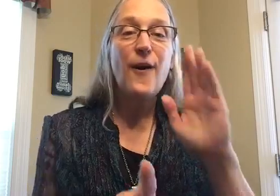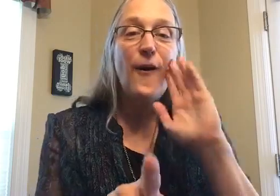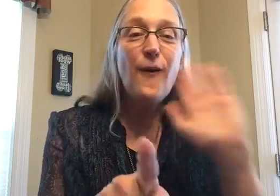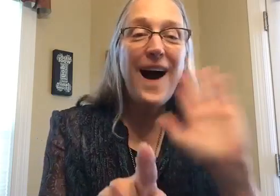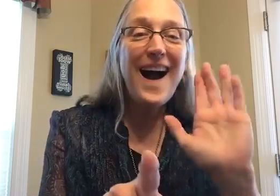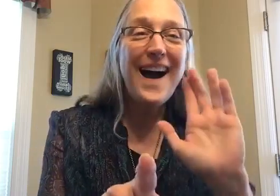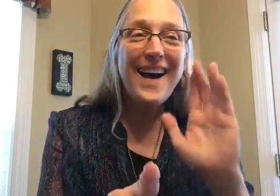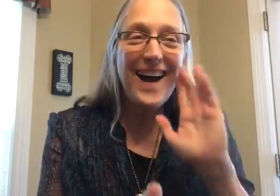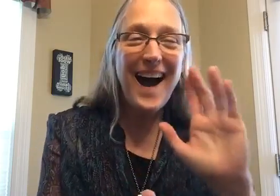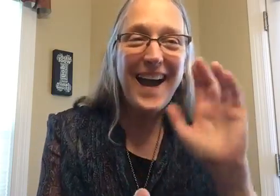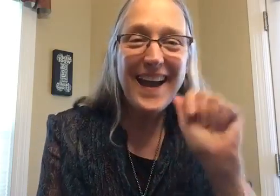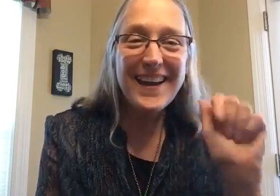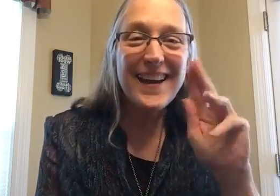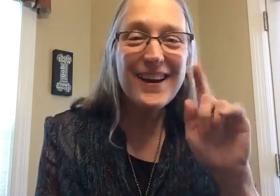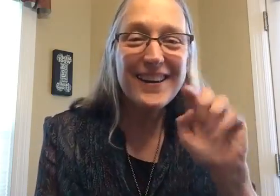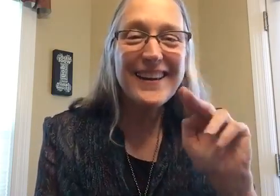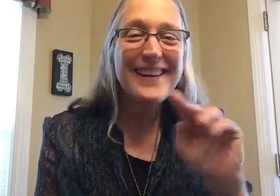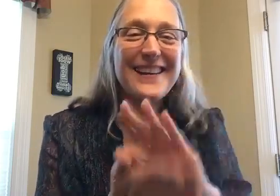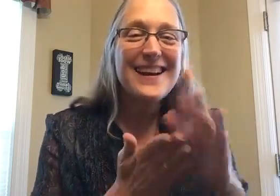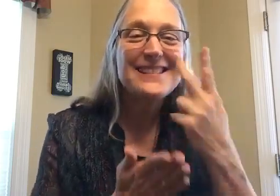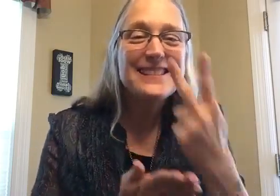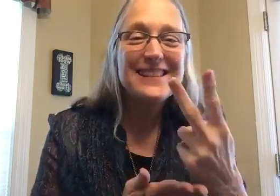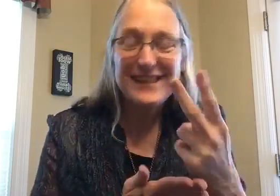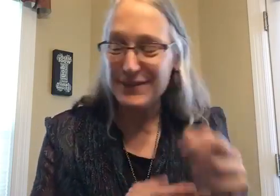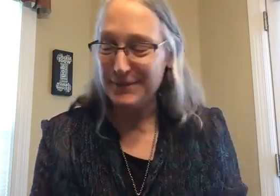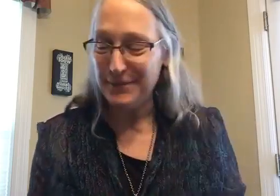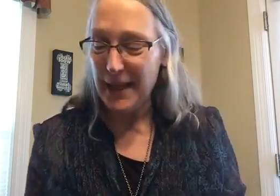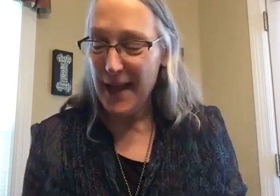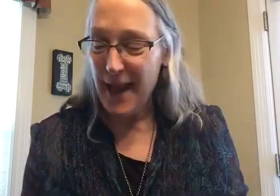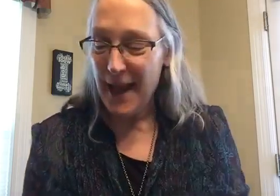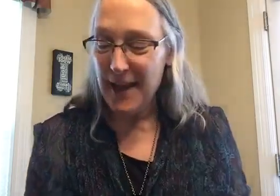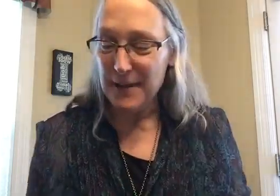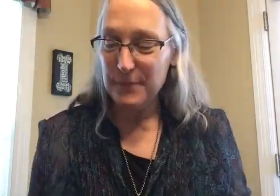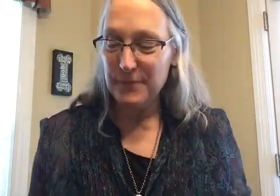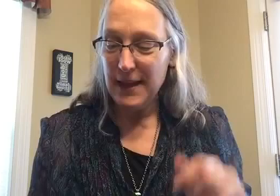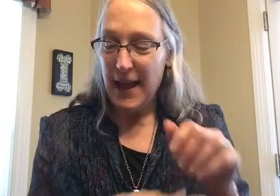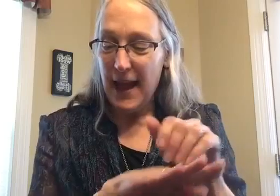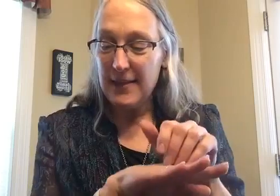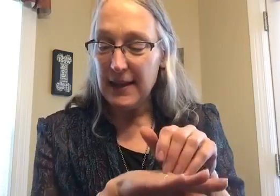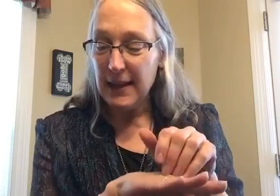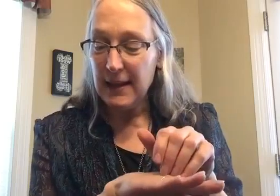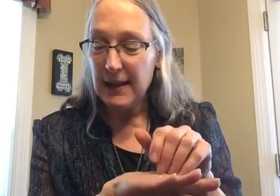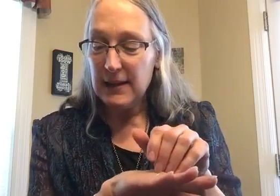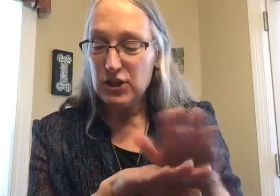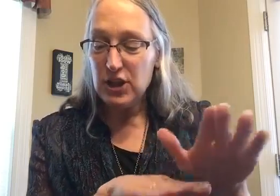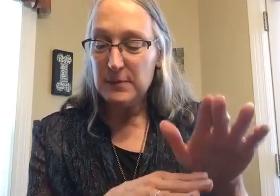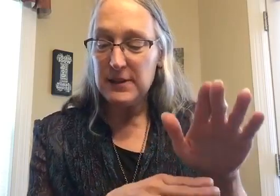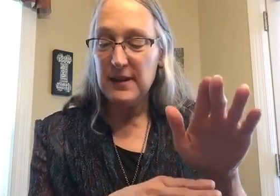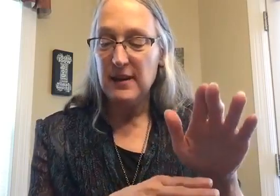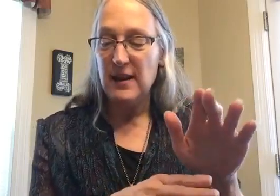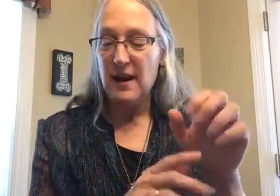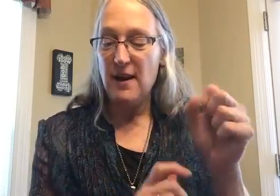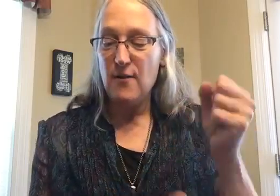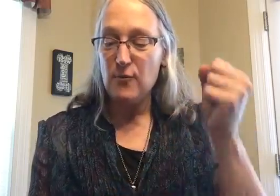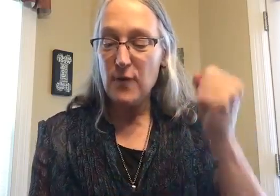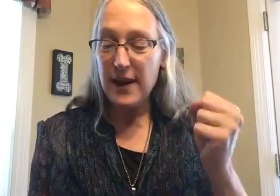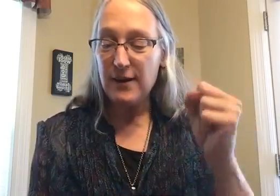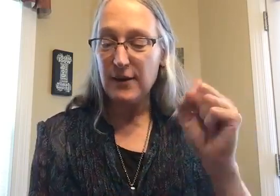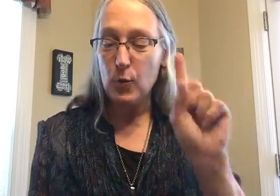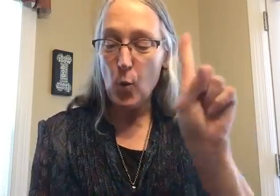Oh, hi, Aunt Carolyn. Nice to see you. And they shipped a record